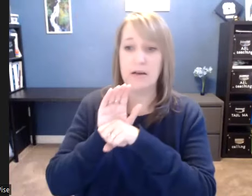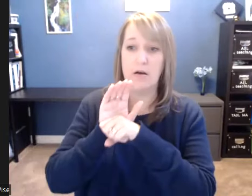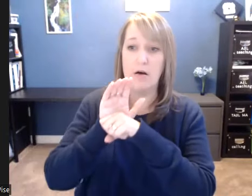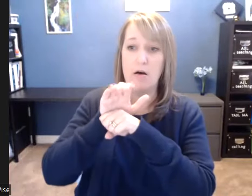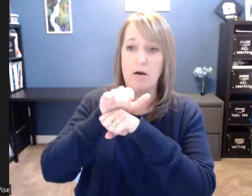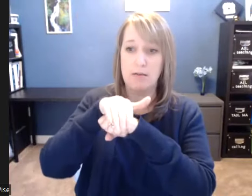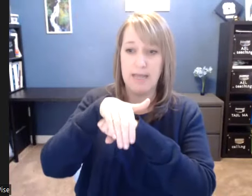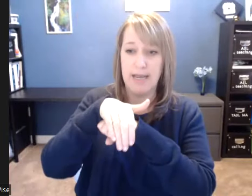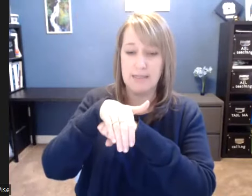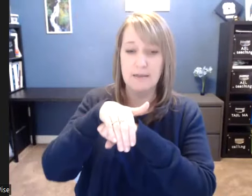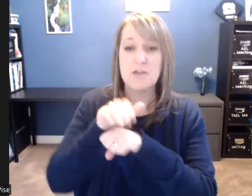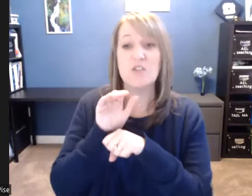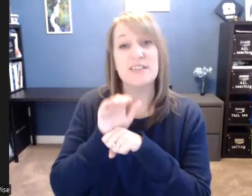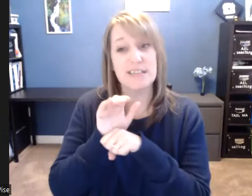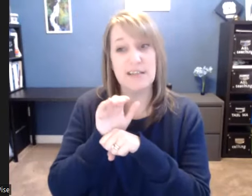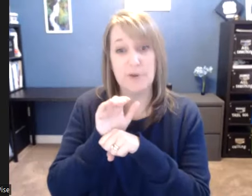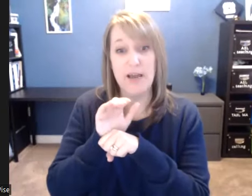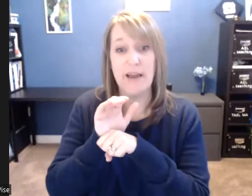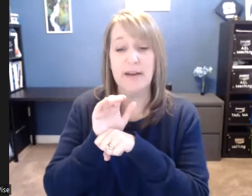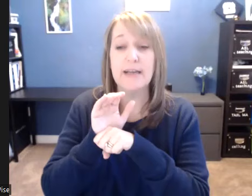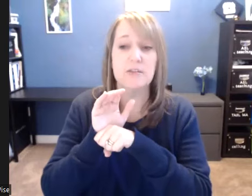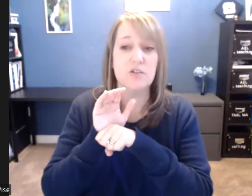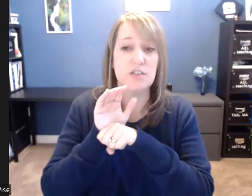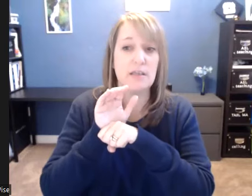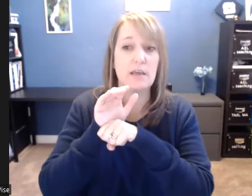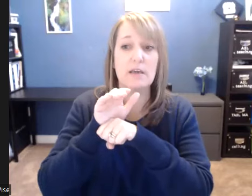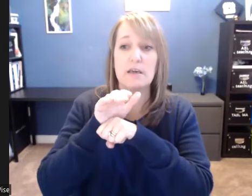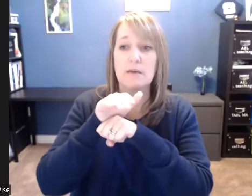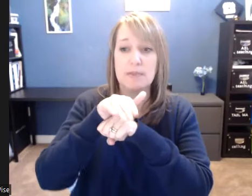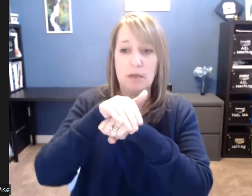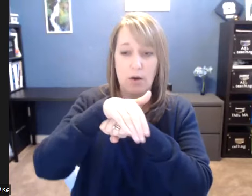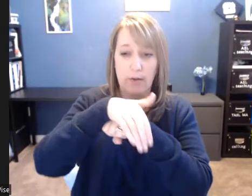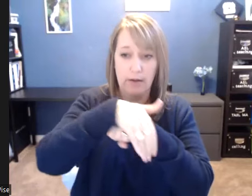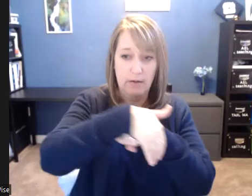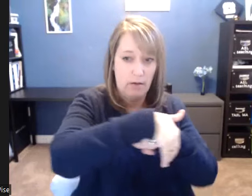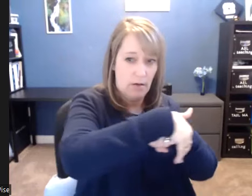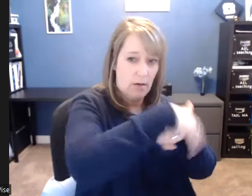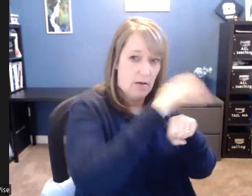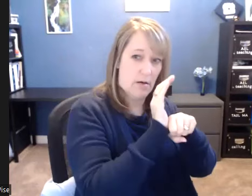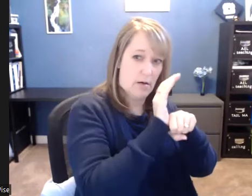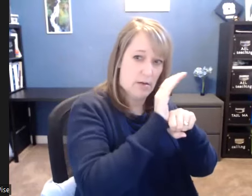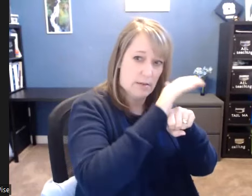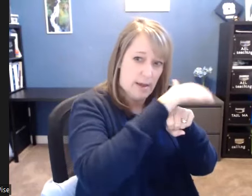it all night. So this is the sign for night, right? And so it just keeps going all